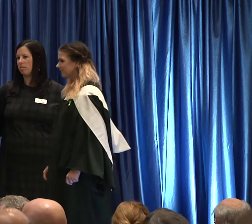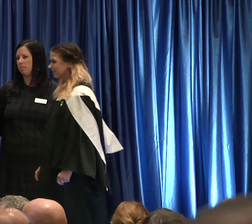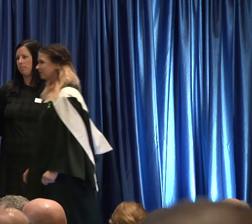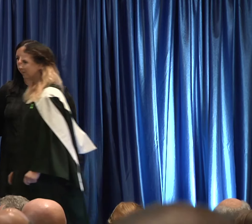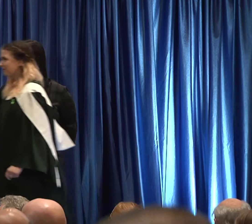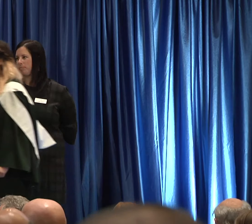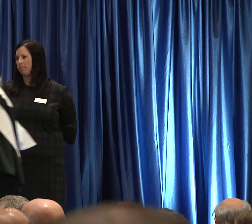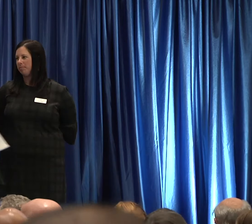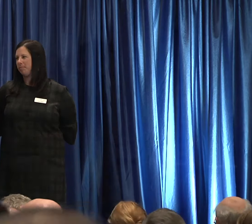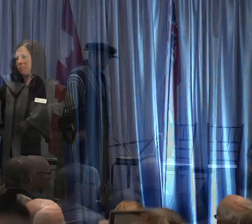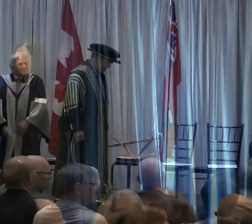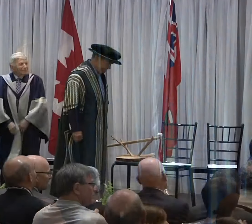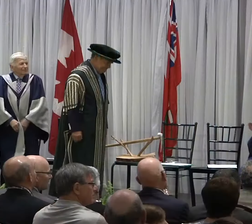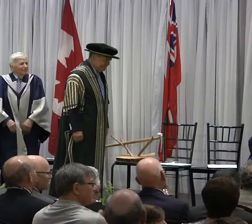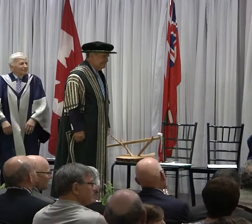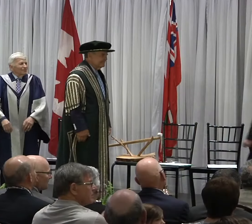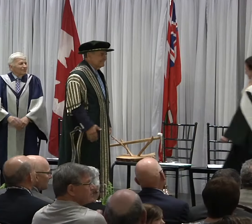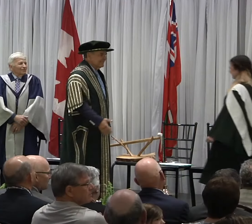Courtney Wilkinson.